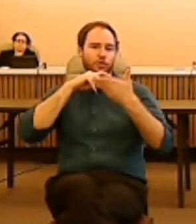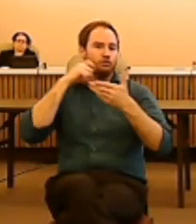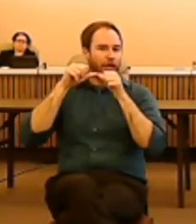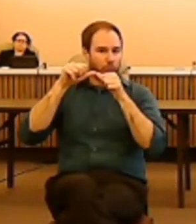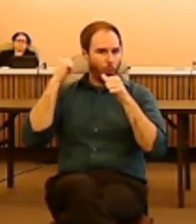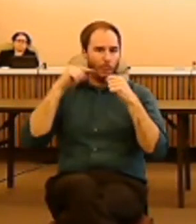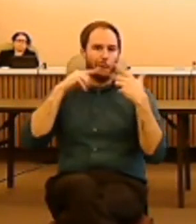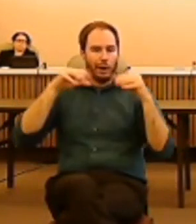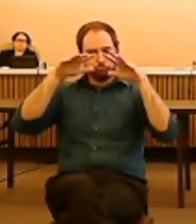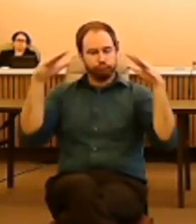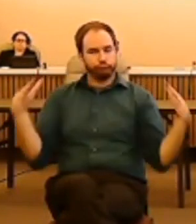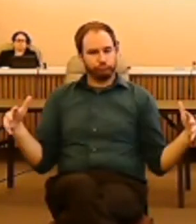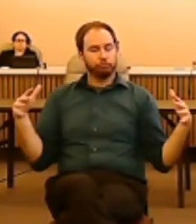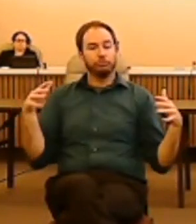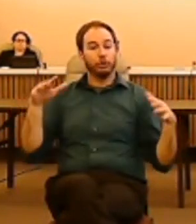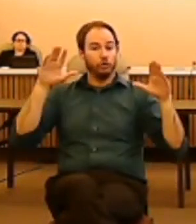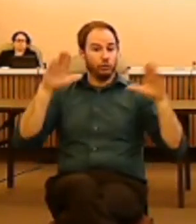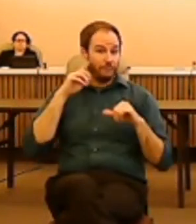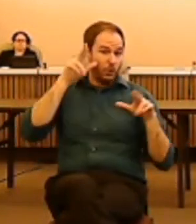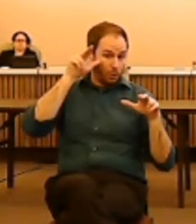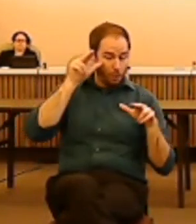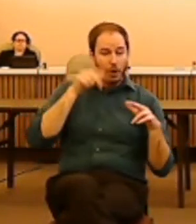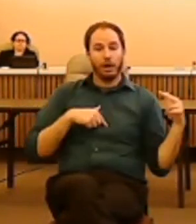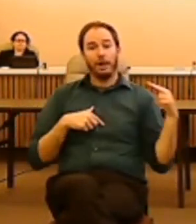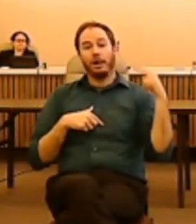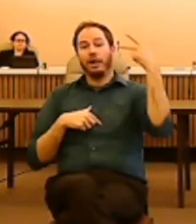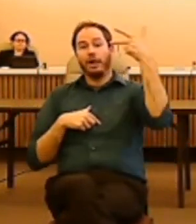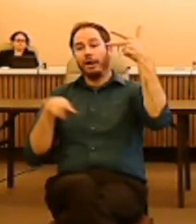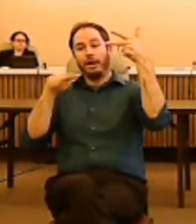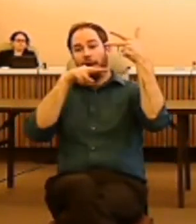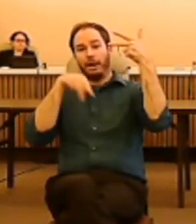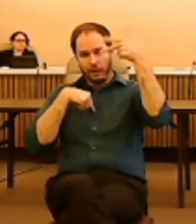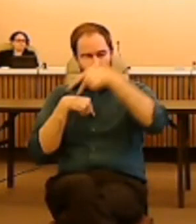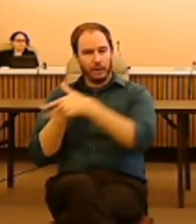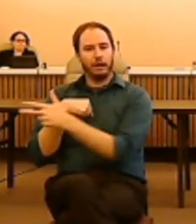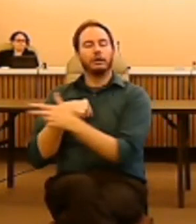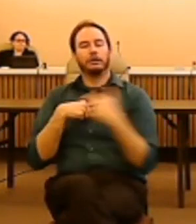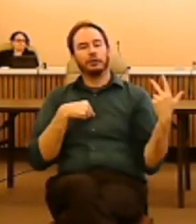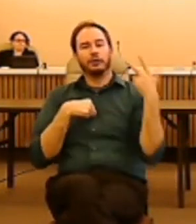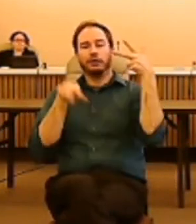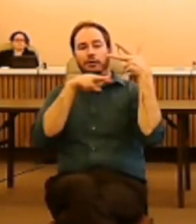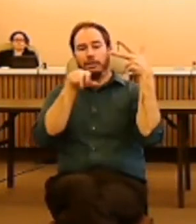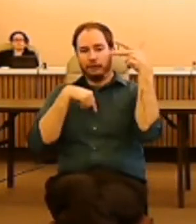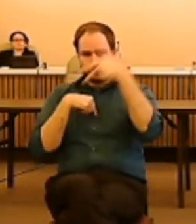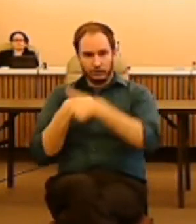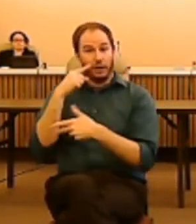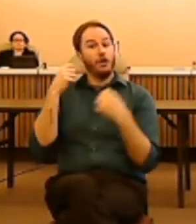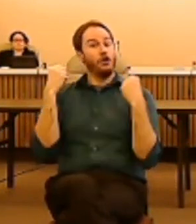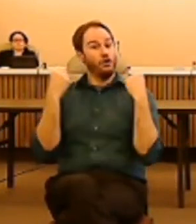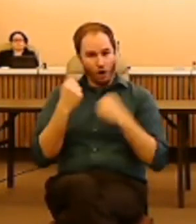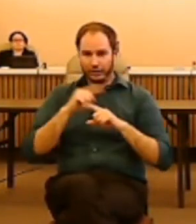that are coming flying down those hills and the sight lines. You know, you didn't have that problem with the horse and buggy, but you do have that problem with the cars.